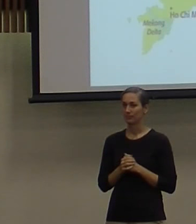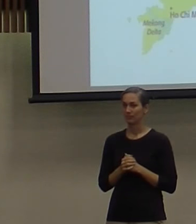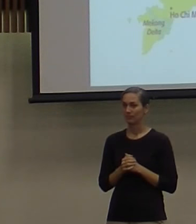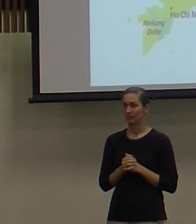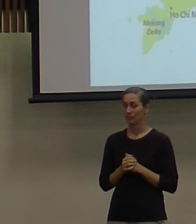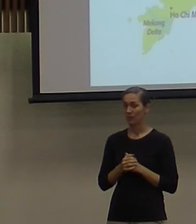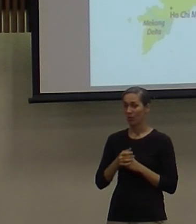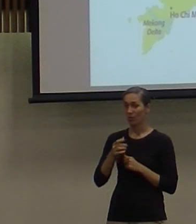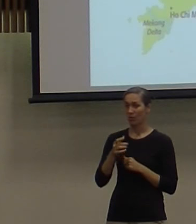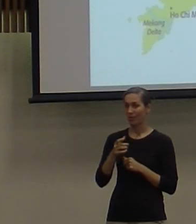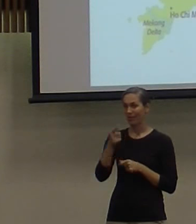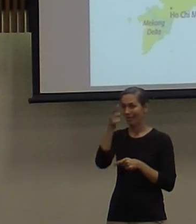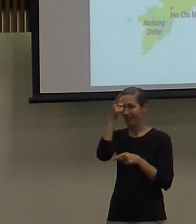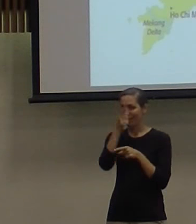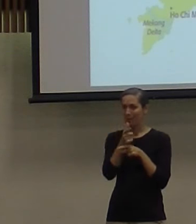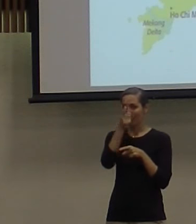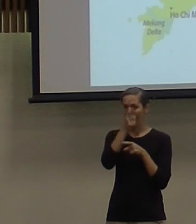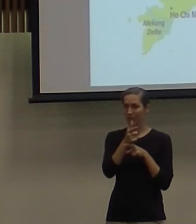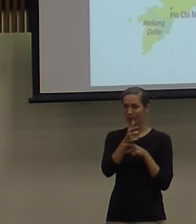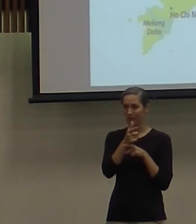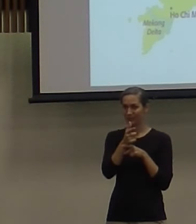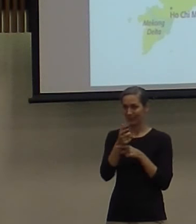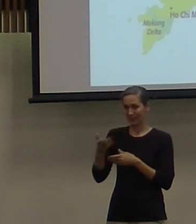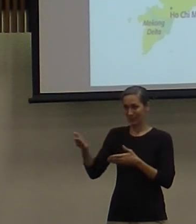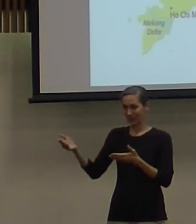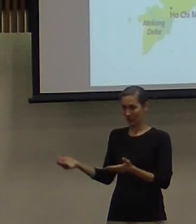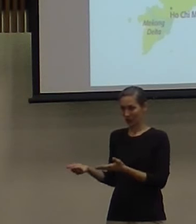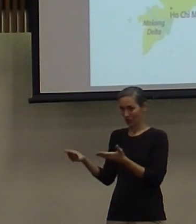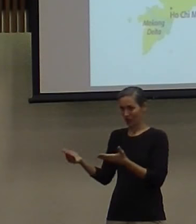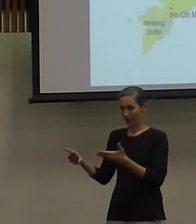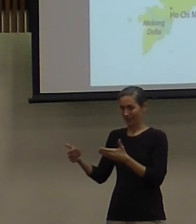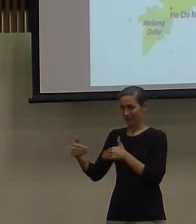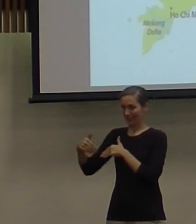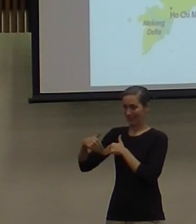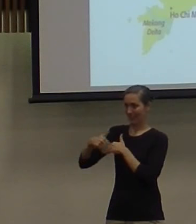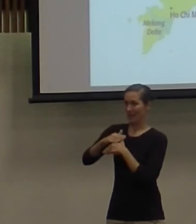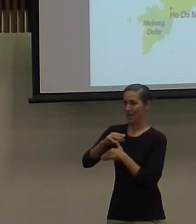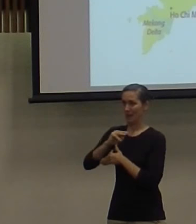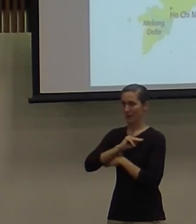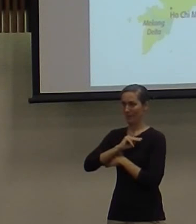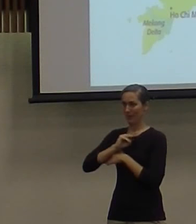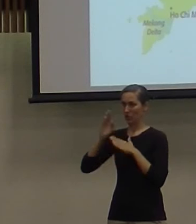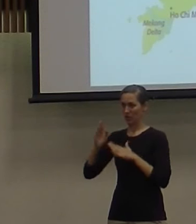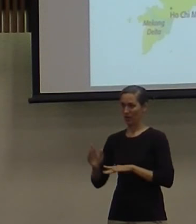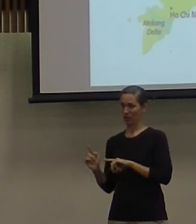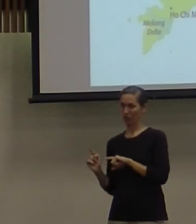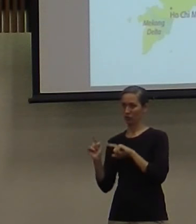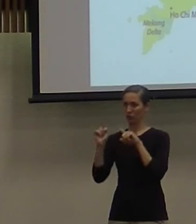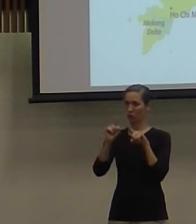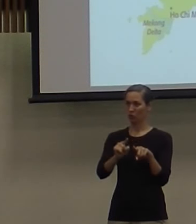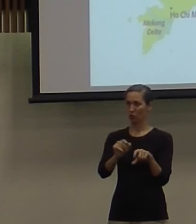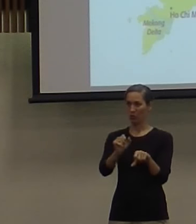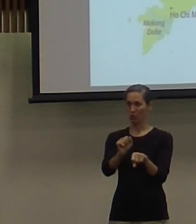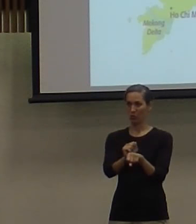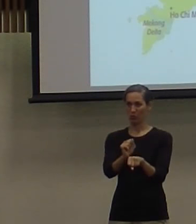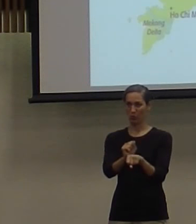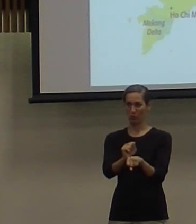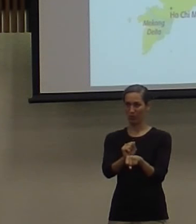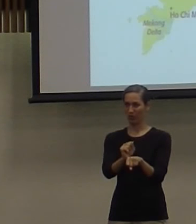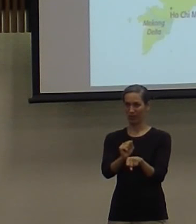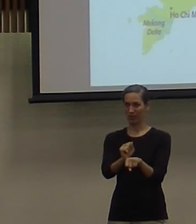in this country that they send missionary to Vietnam to evangelize, to do the work, no one can recall the fact